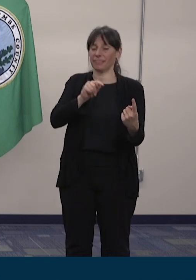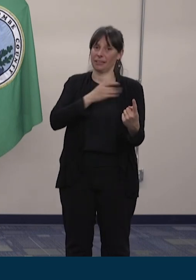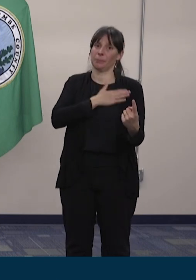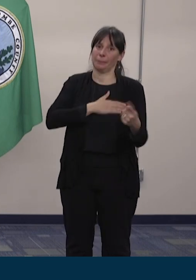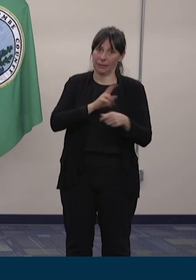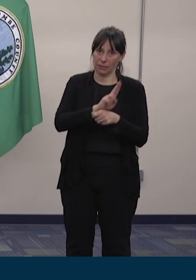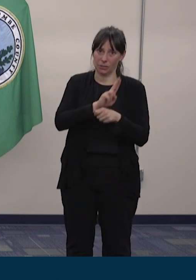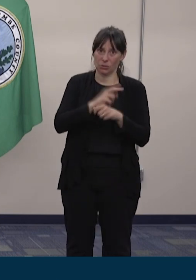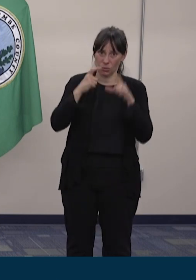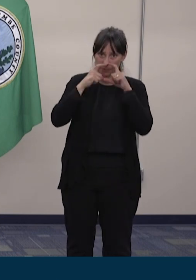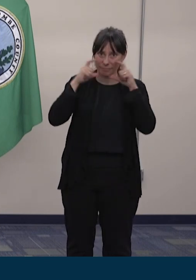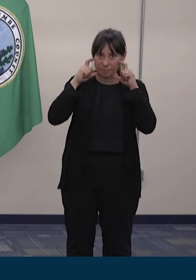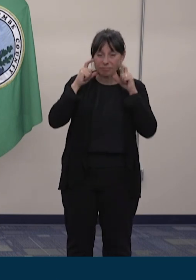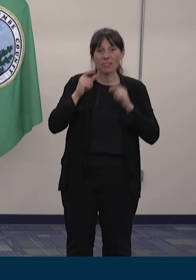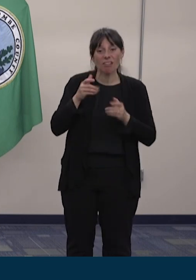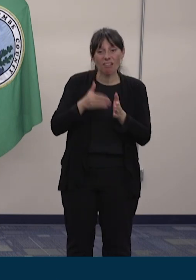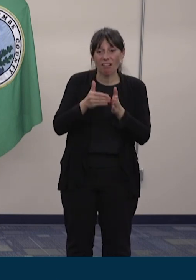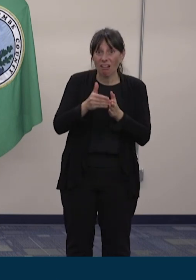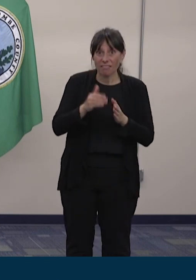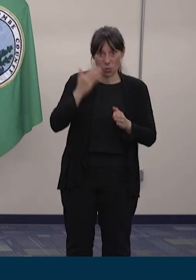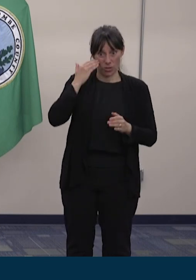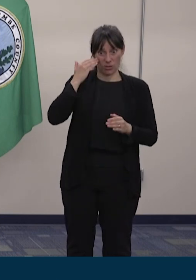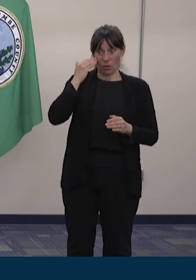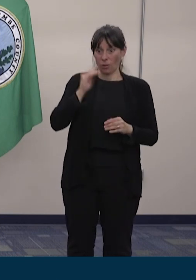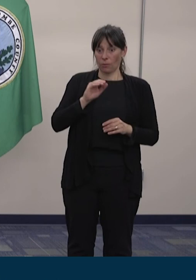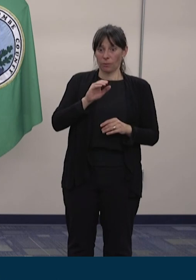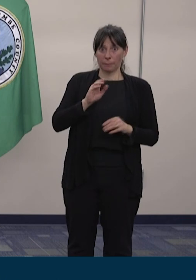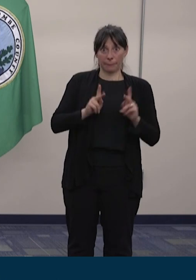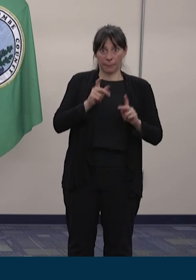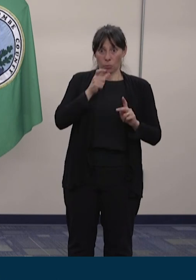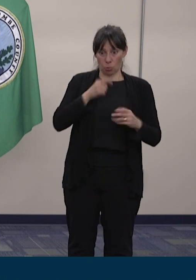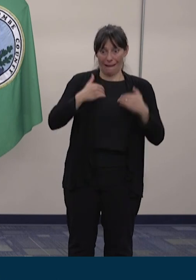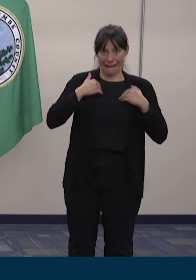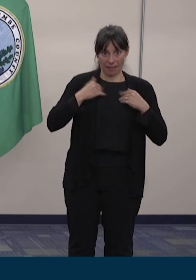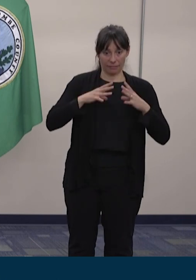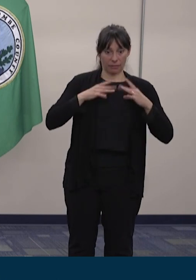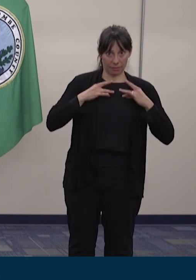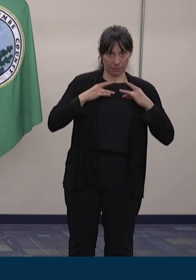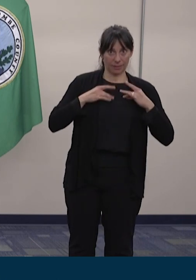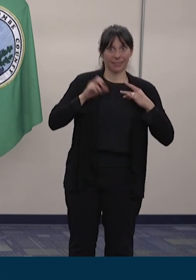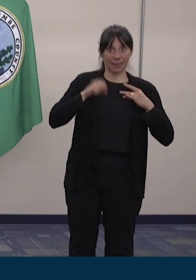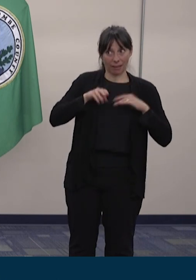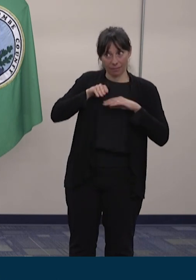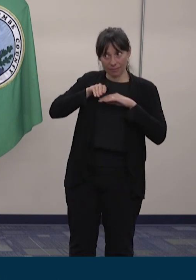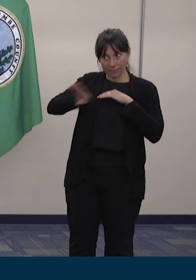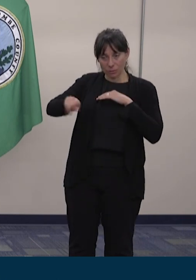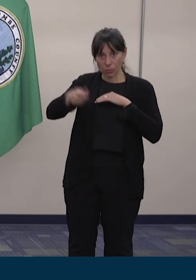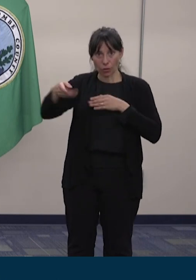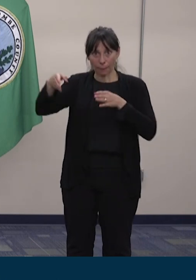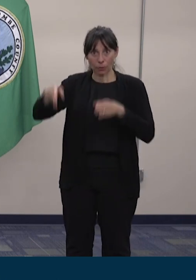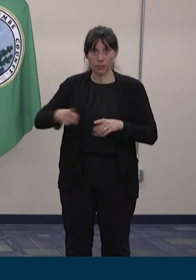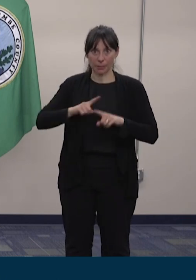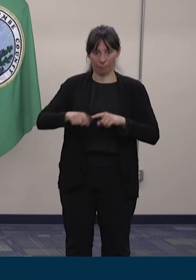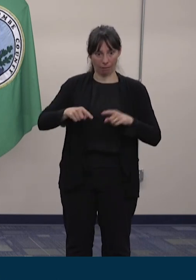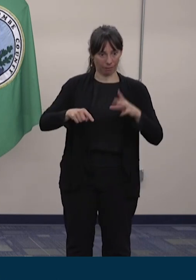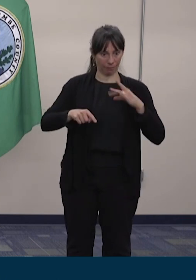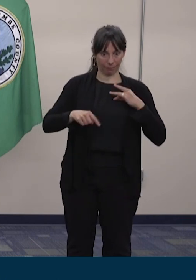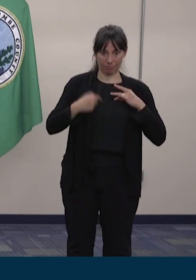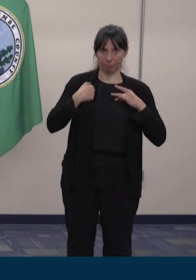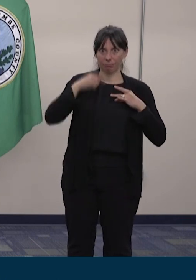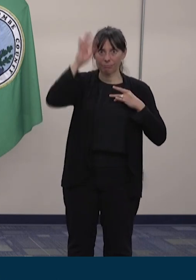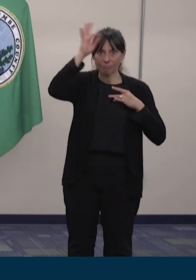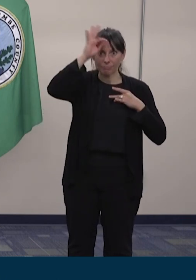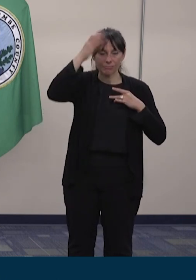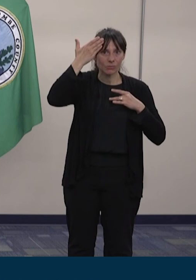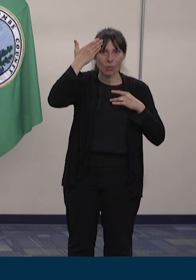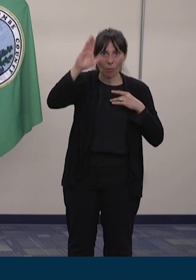tiene la COVID-19 may COVID-19, be transmitting the tal vez esté disease transmitiendo without la ever showing any enfermedad sin ni symptoms. siquiera mostrar ningún síntoma. This is why wearing a face Es por covering eso que is